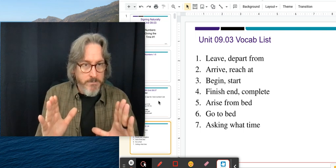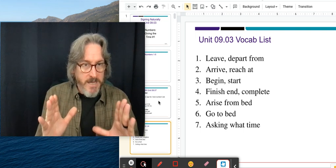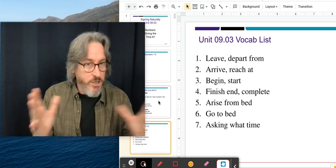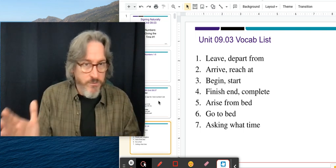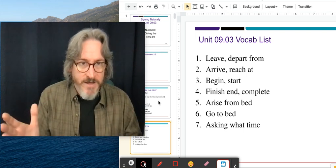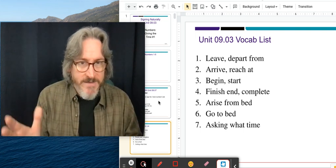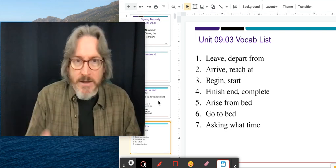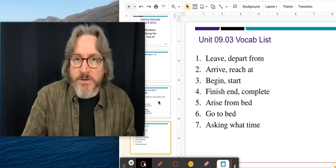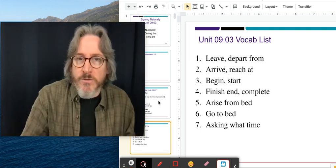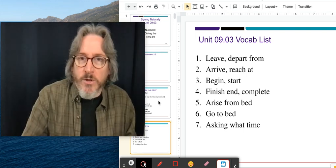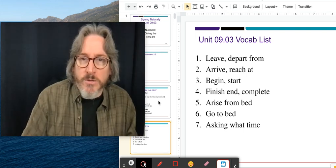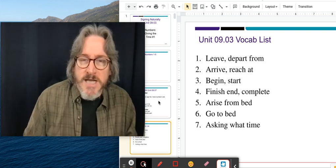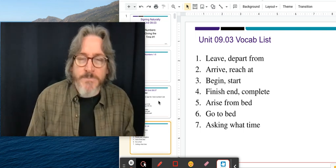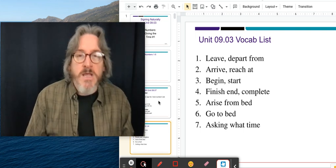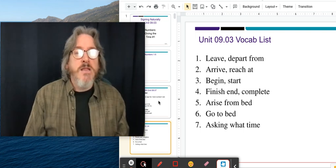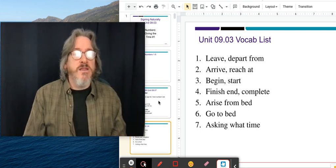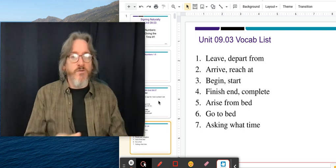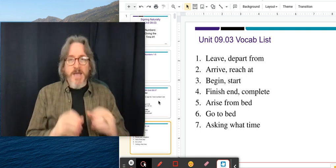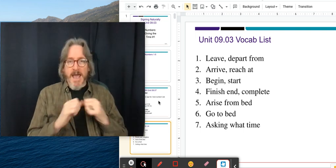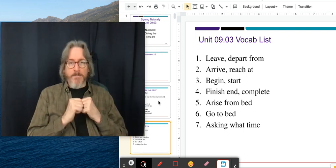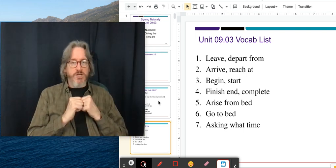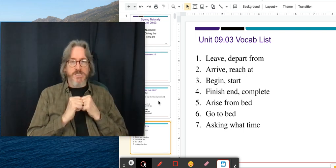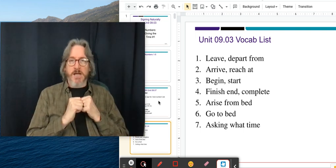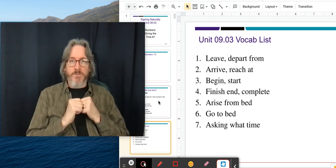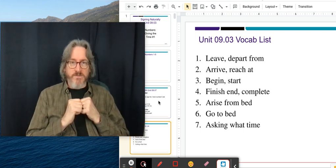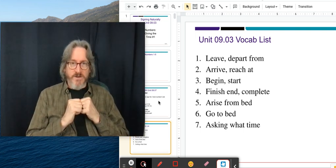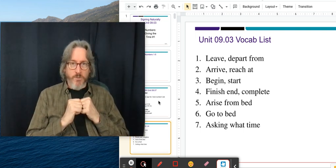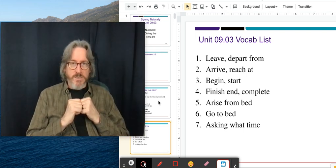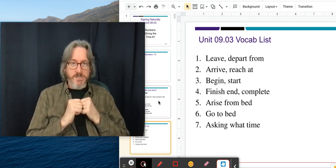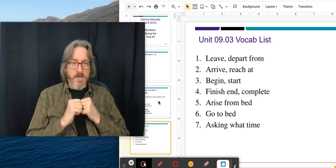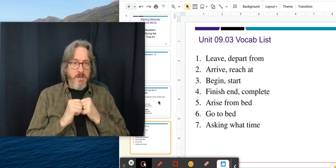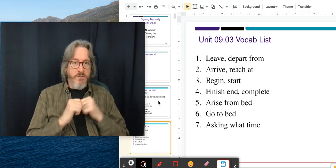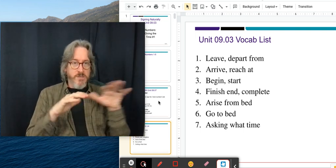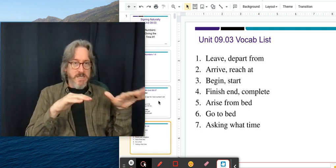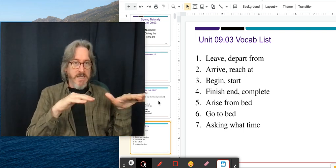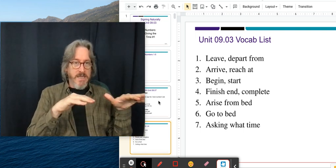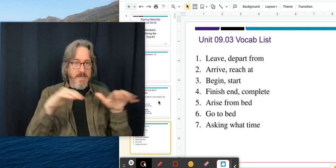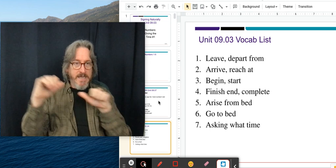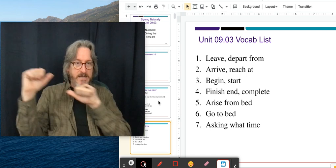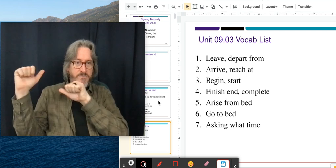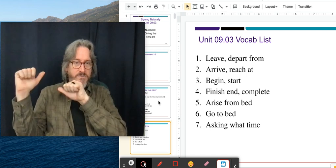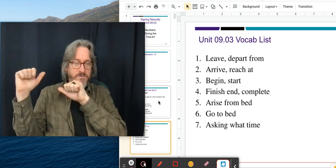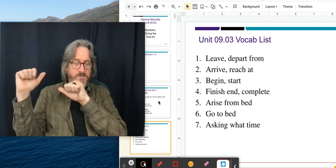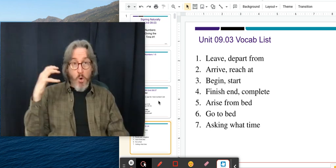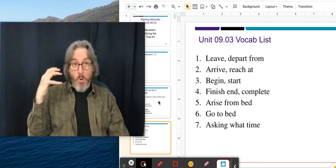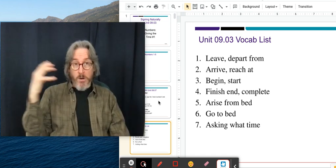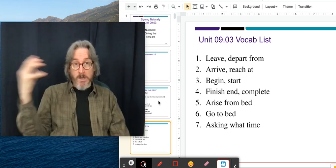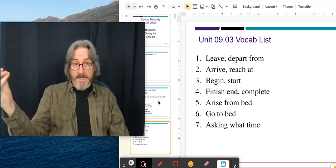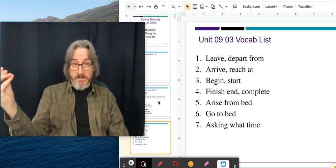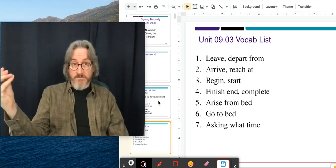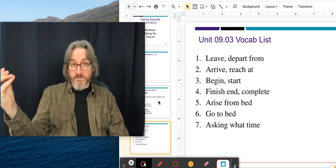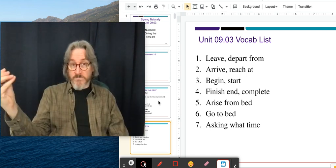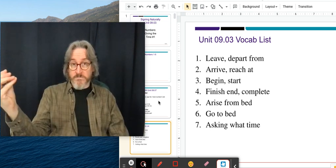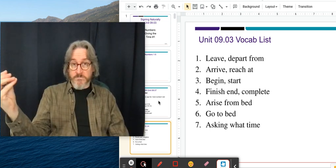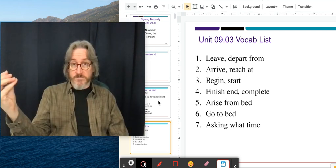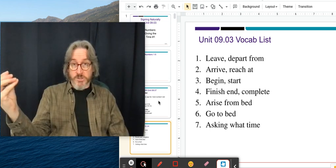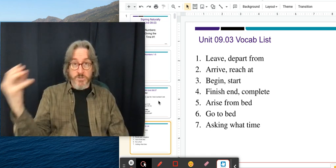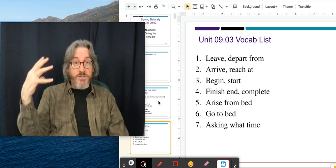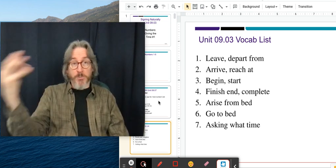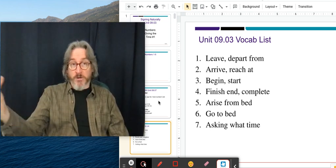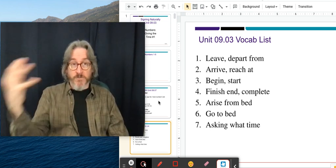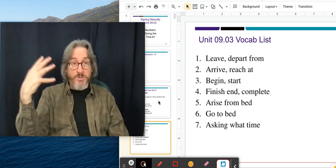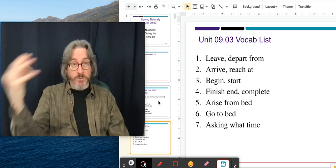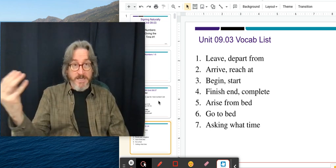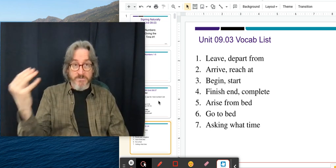clearly. And you've had that with you the whole time. The vocab, just a couple of different ones. There's leave or leave. So